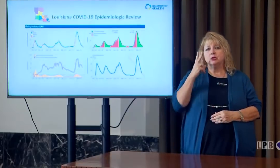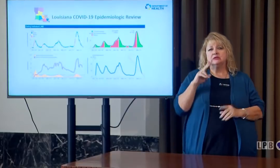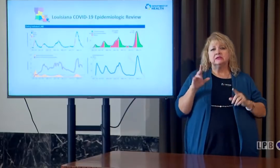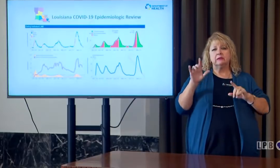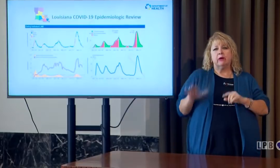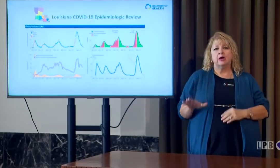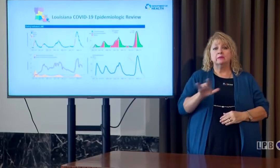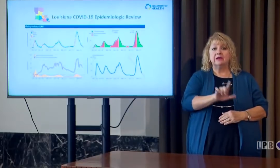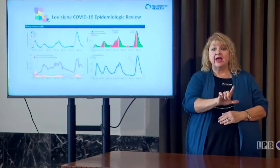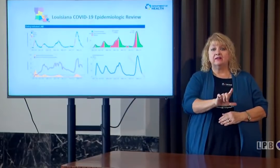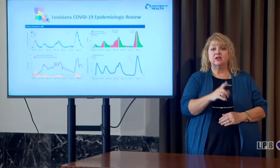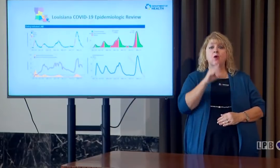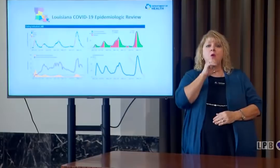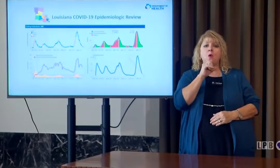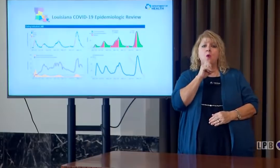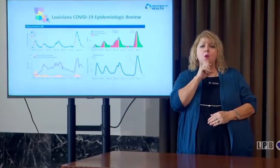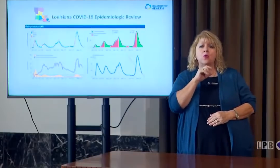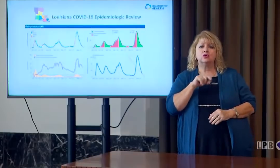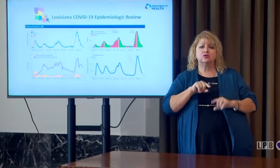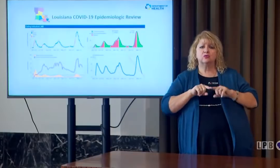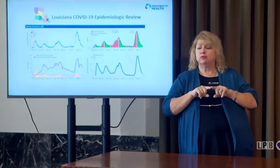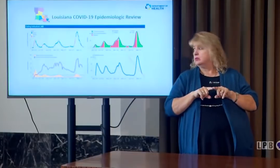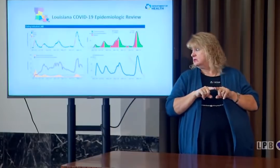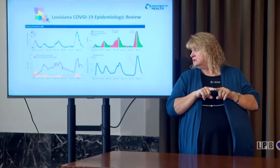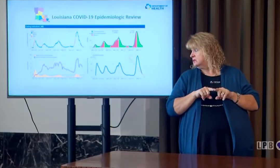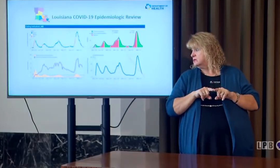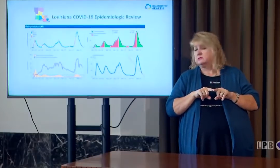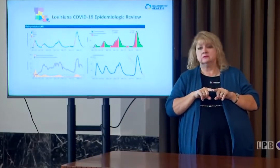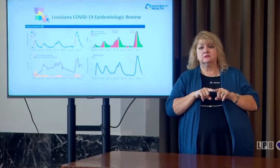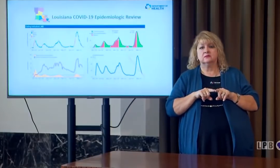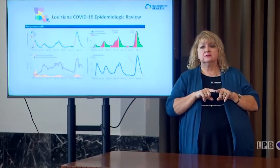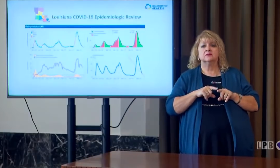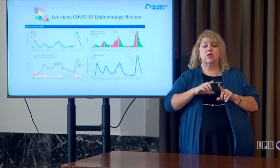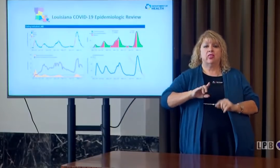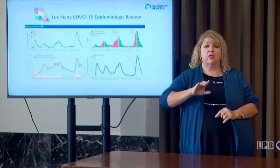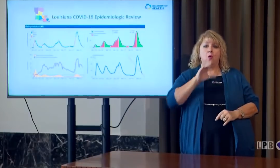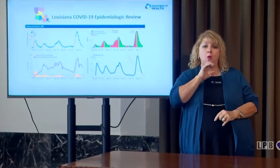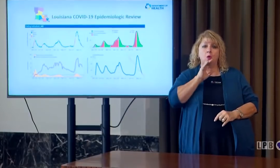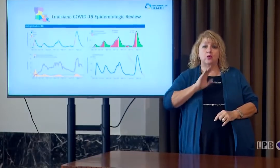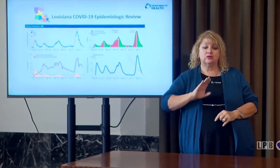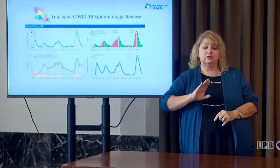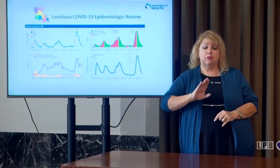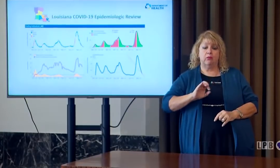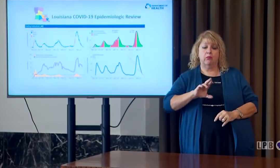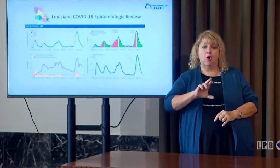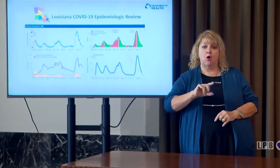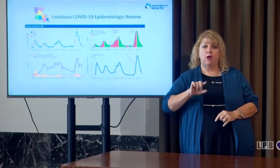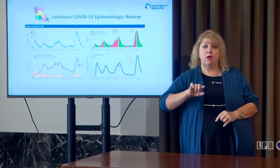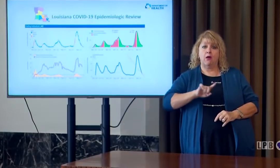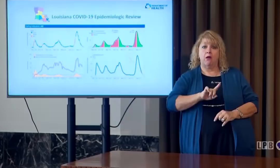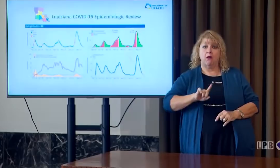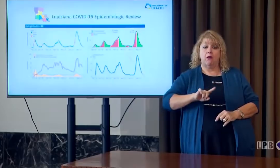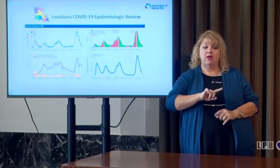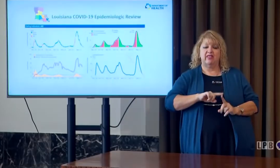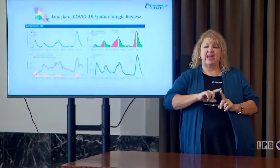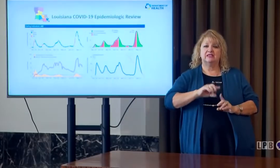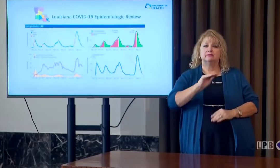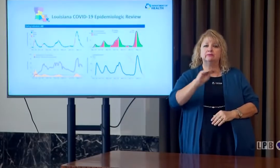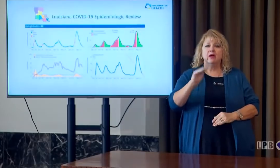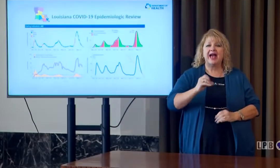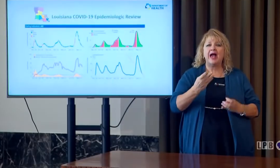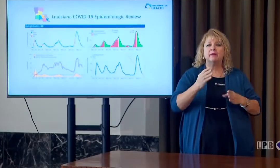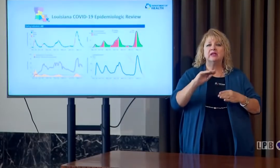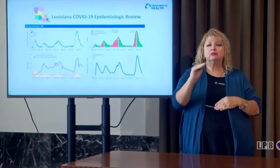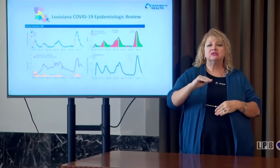graph. The orange bars on the bottom are percent positivity. Percent positivity